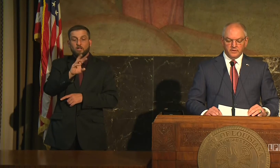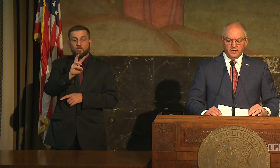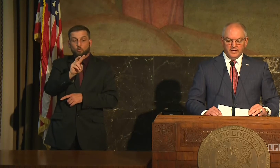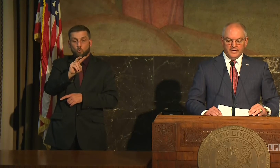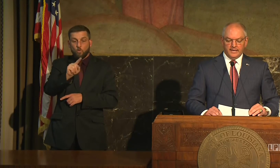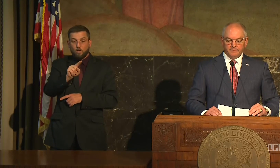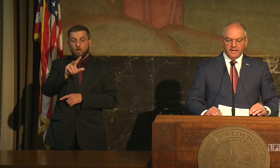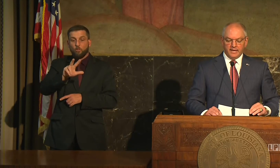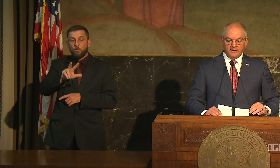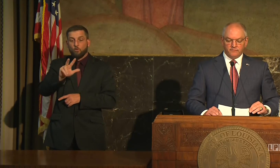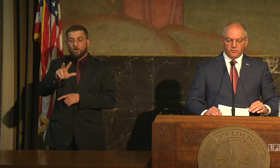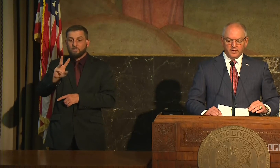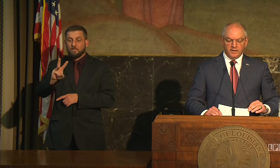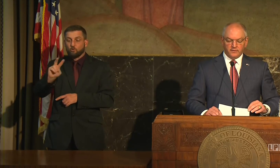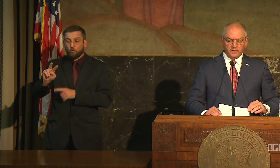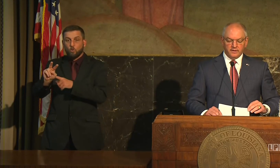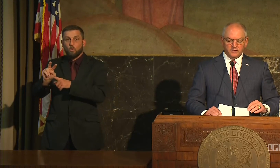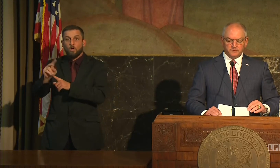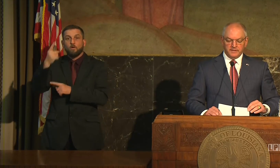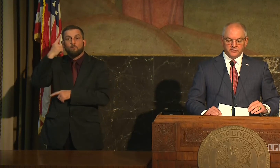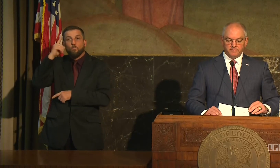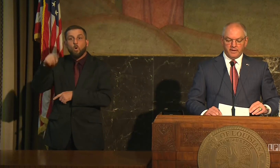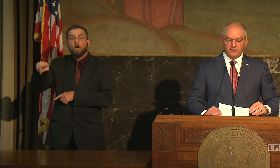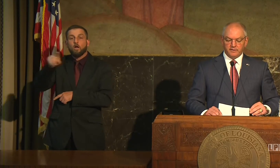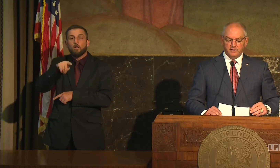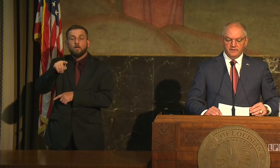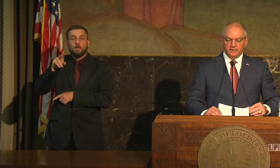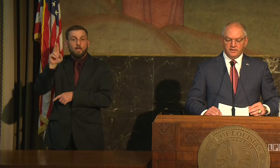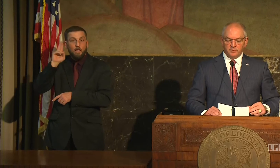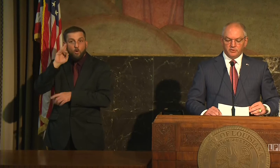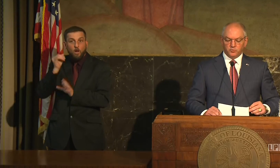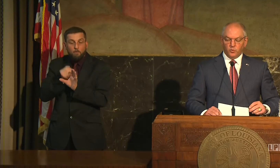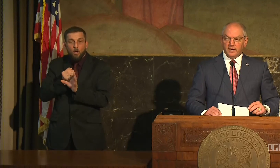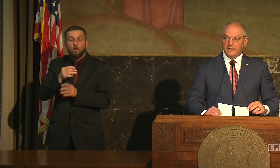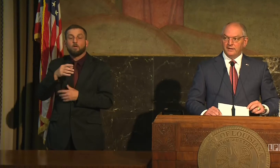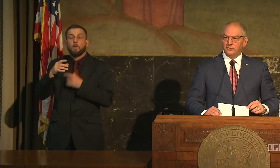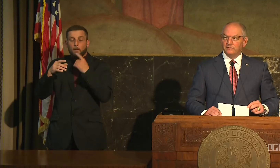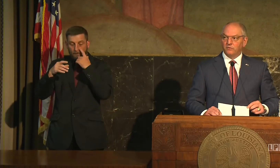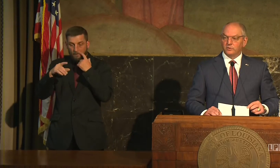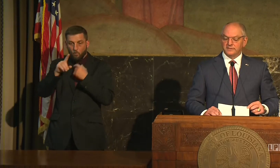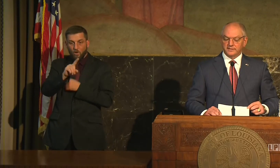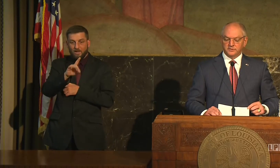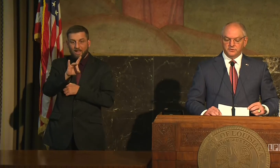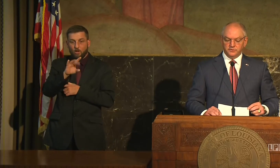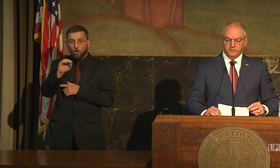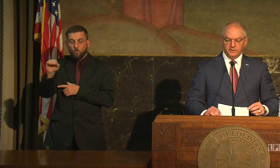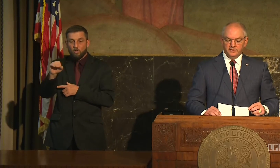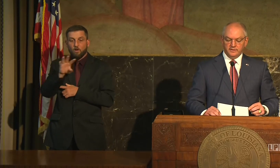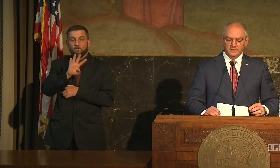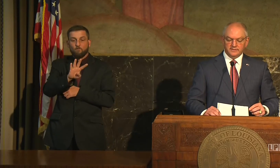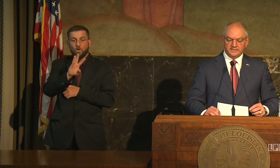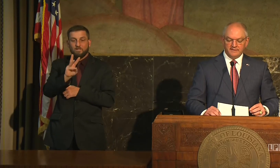1-800-621-3362. And for the hearing and speech impaired, the number is